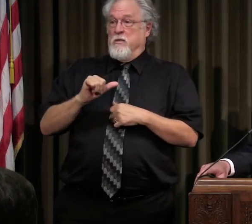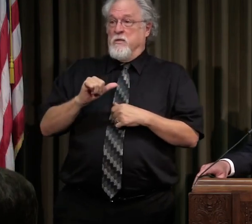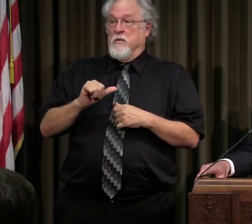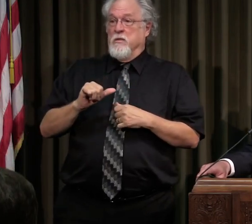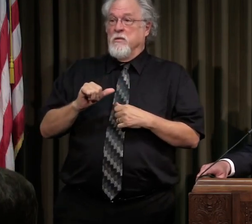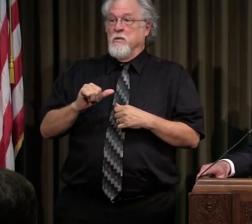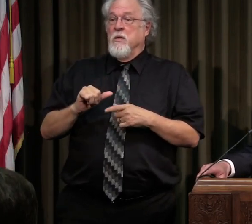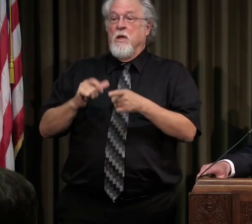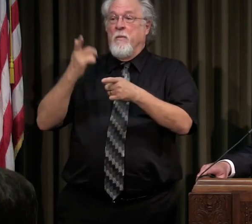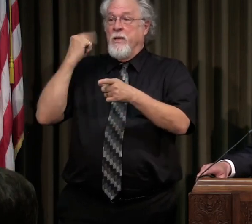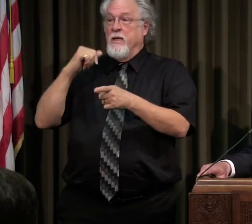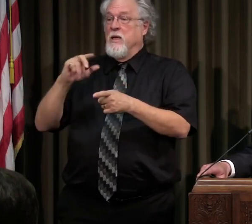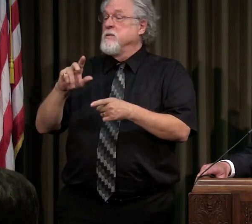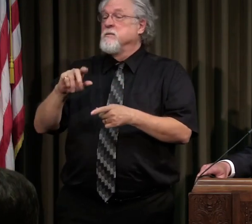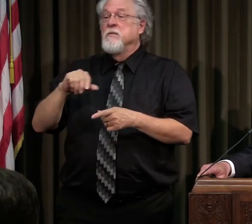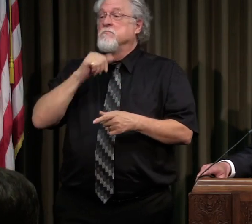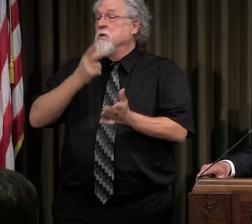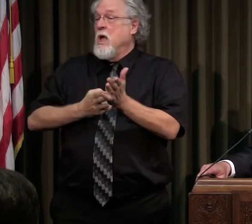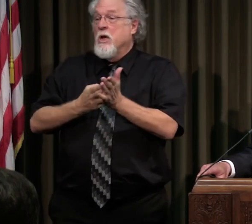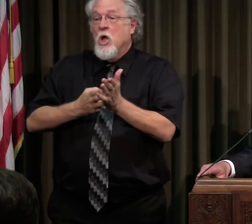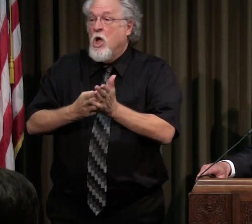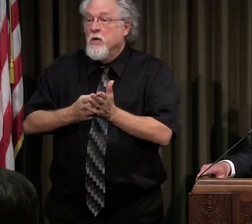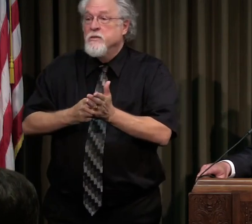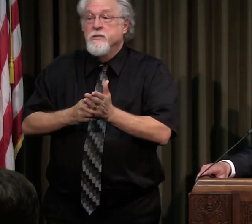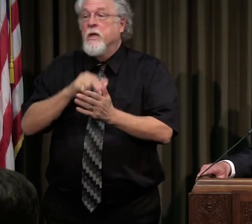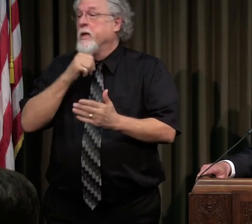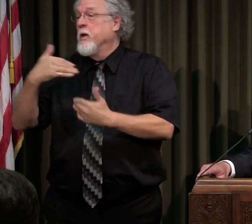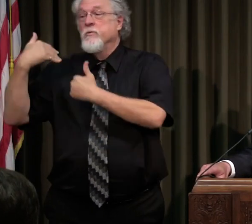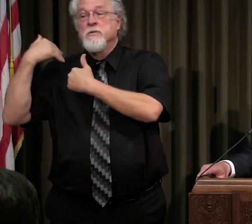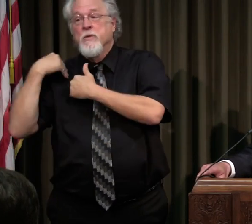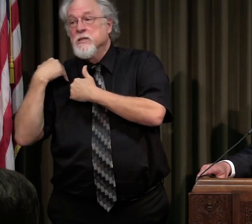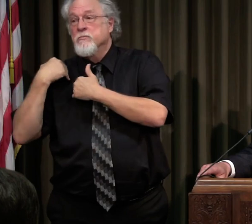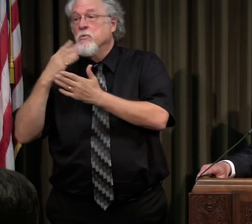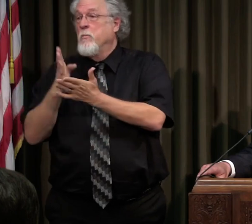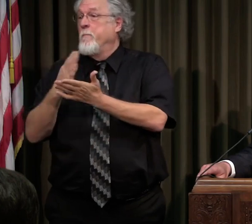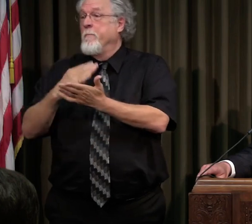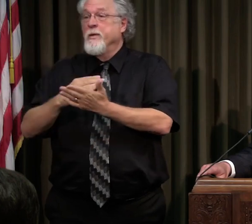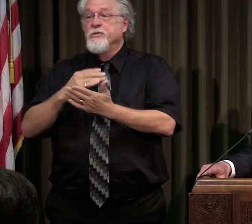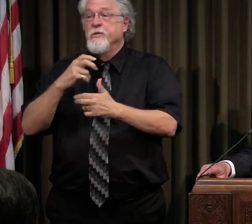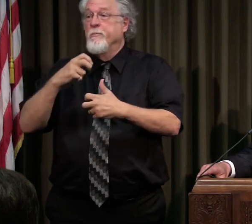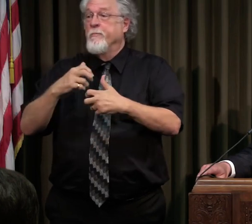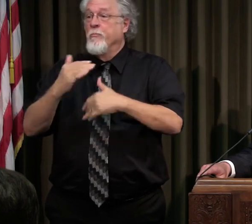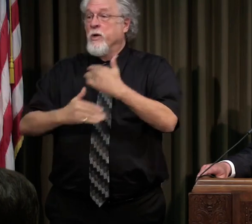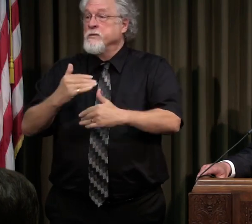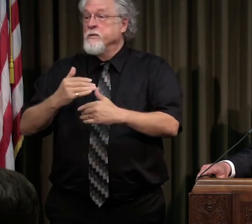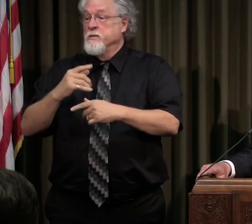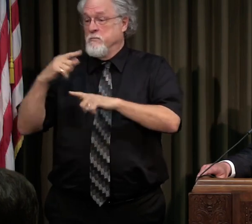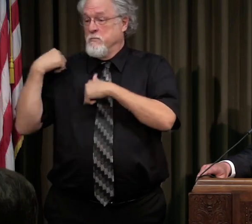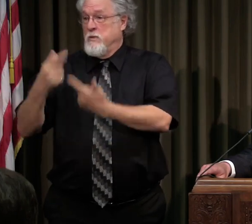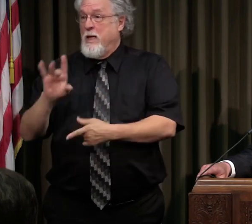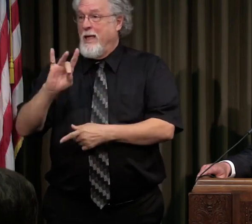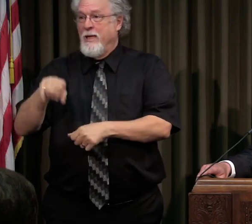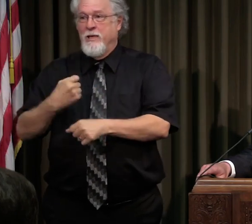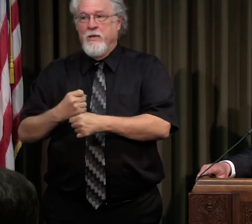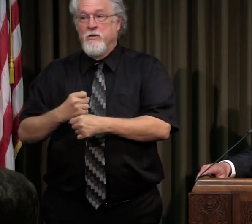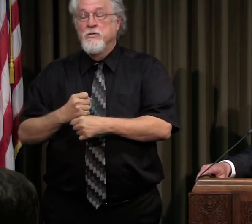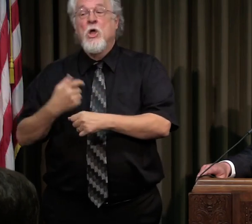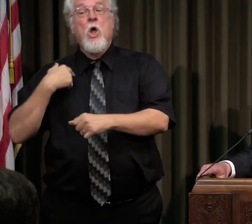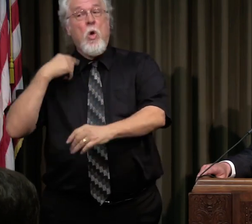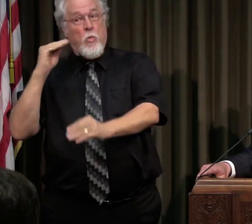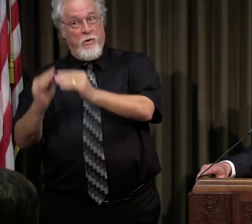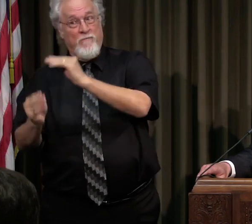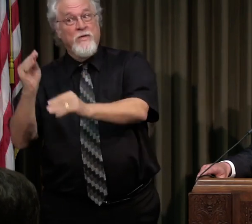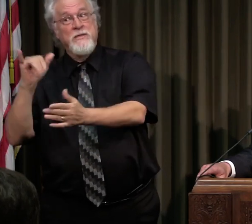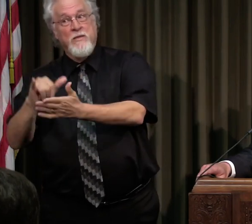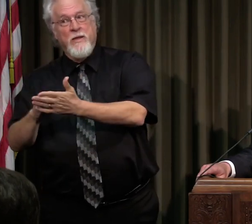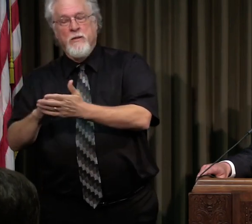the dishonest, irresponsible budgeting practices over the last 8 years. We're fixing that. That's uncomfortable for some people, I